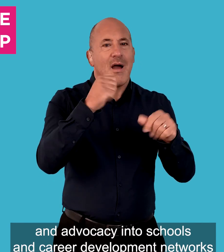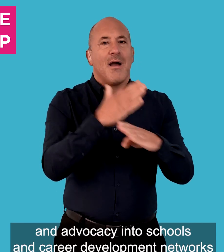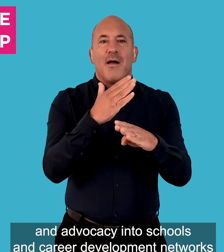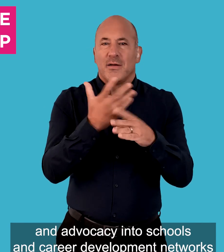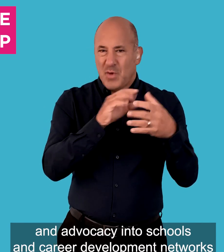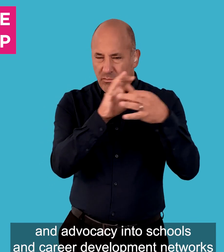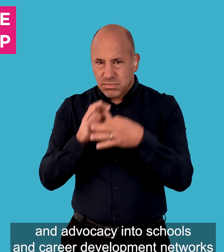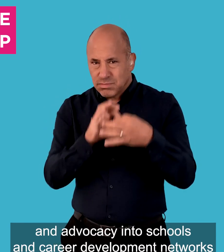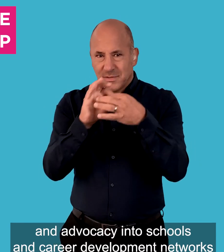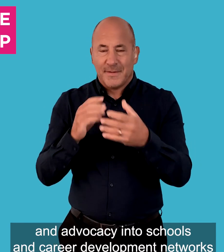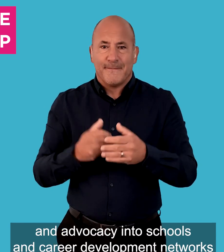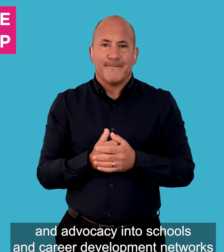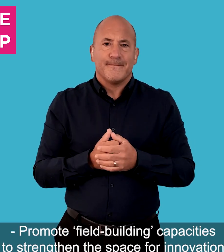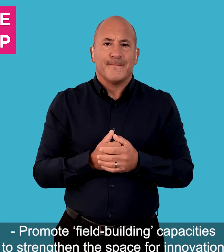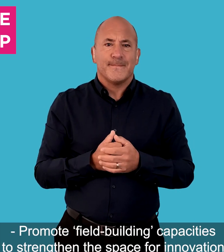schools and career development networks.